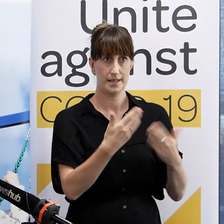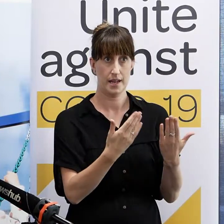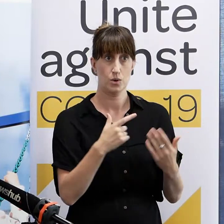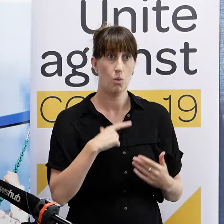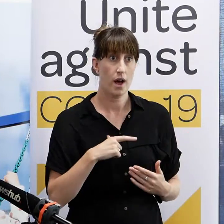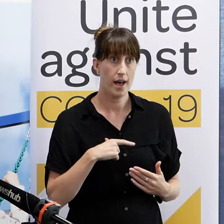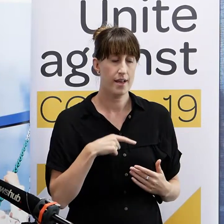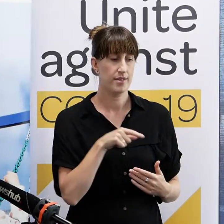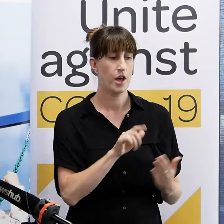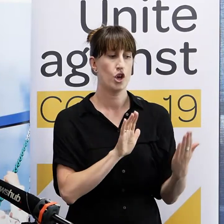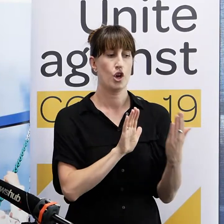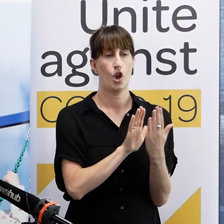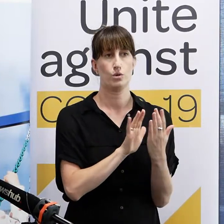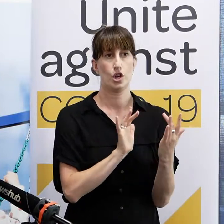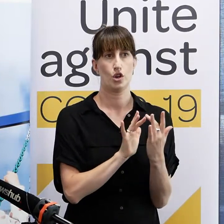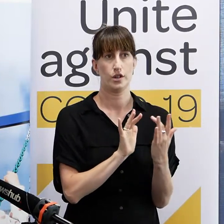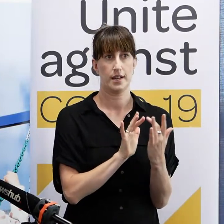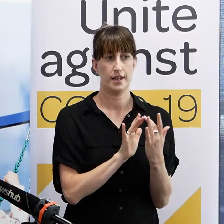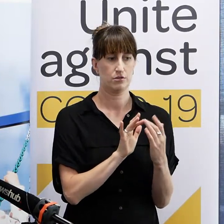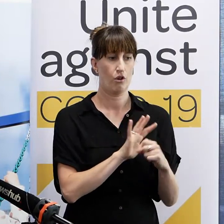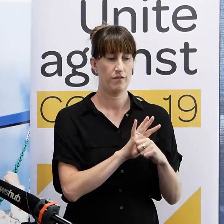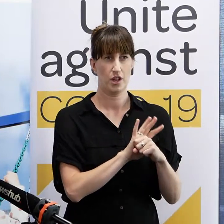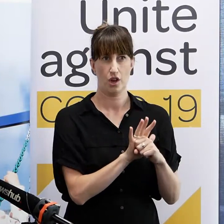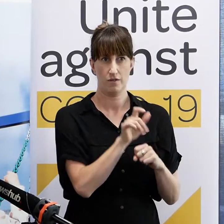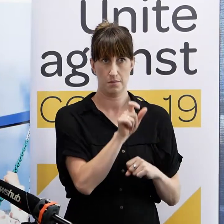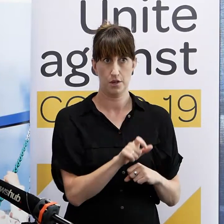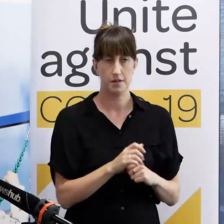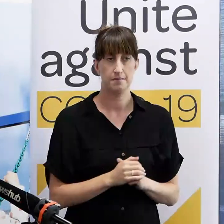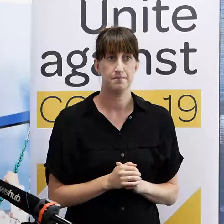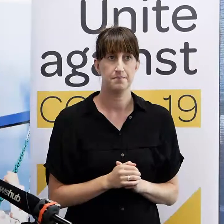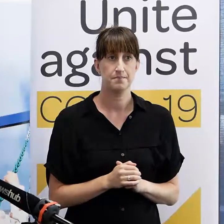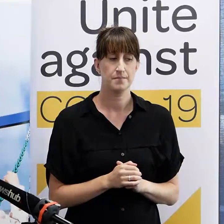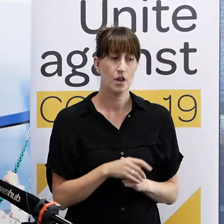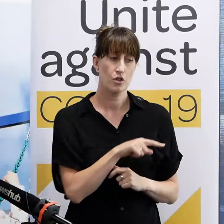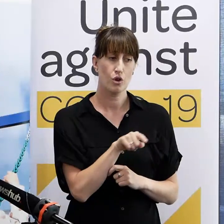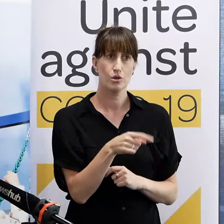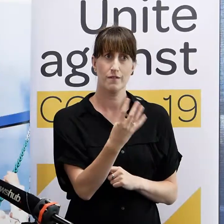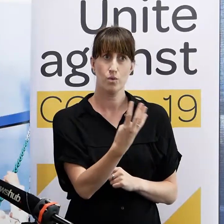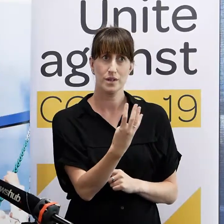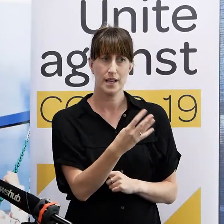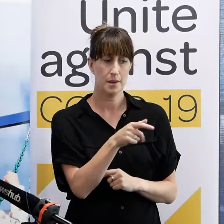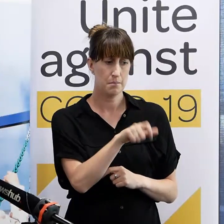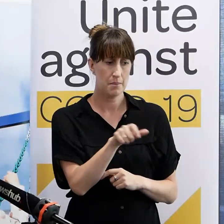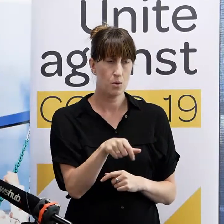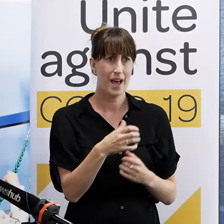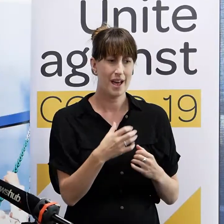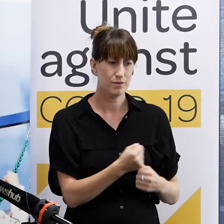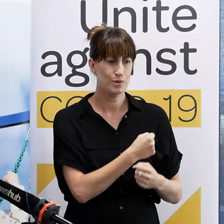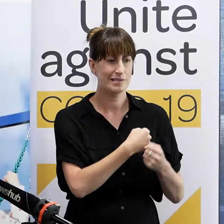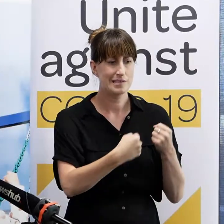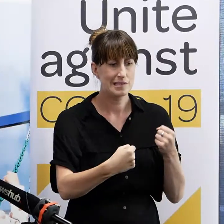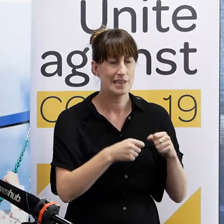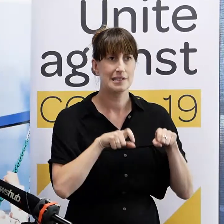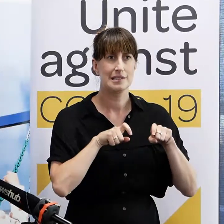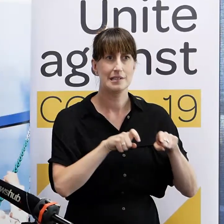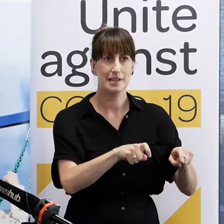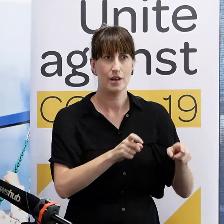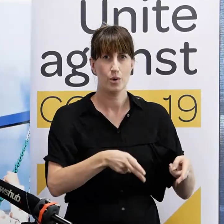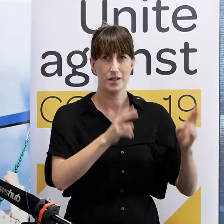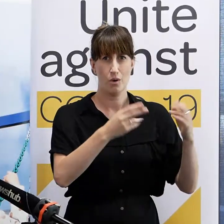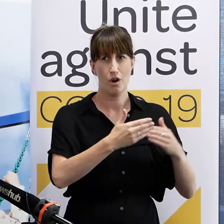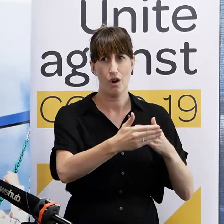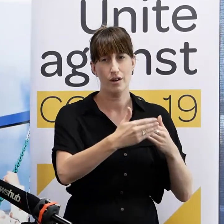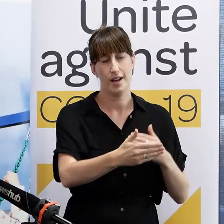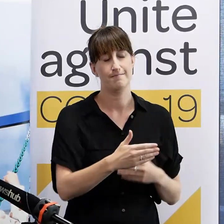contacts. I'd like to take this opportunity to acknowledge those 14 returnees that have had their time managed isolation